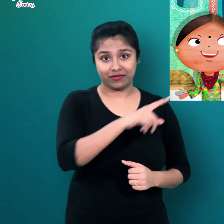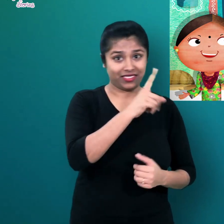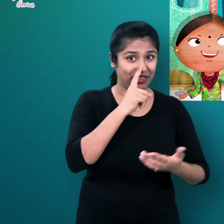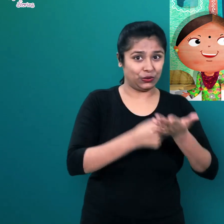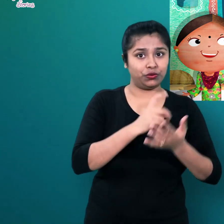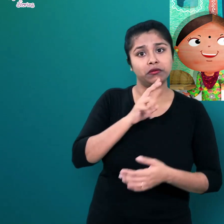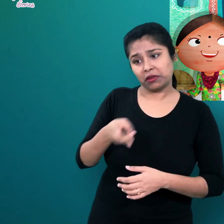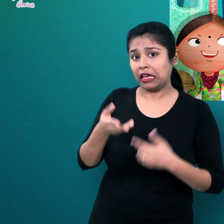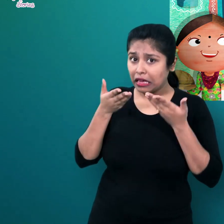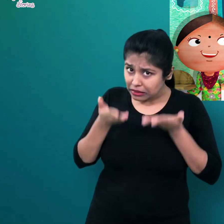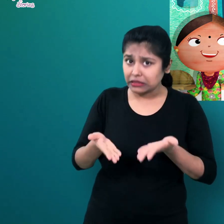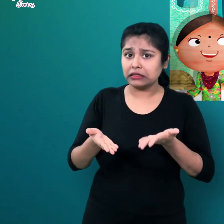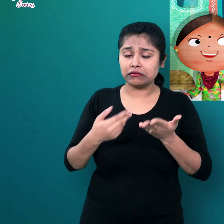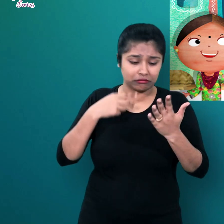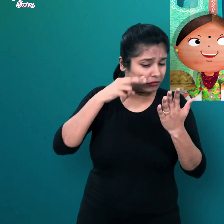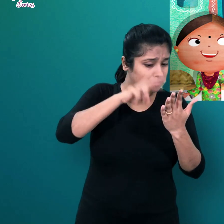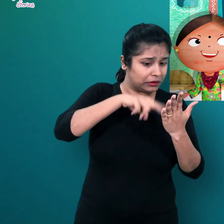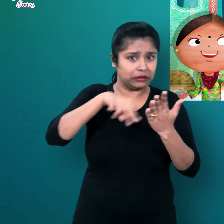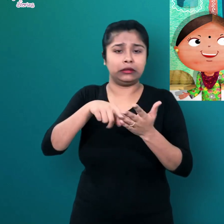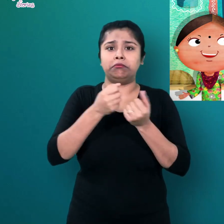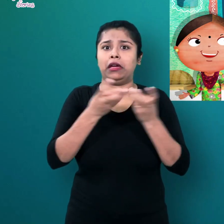This is the sort of thing that I am studying," said Riju.